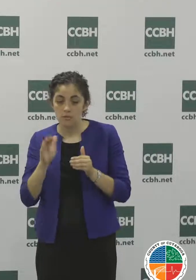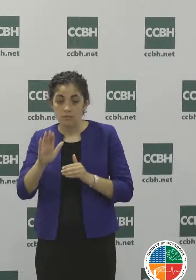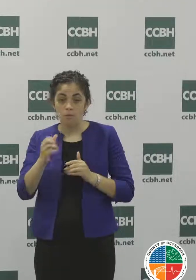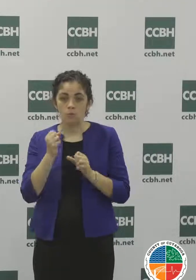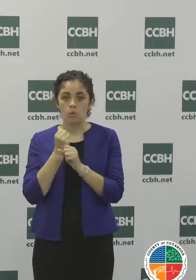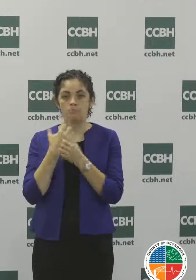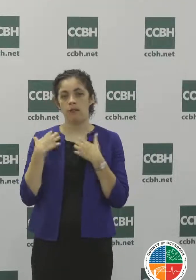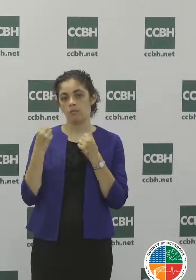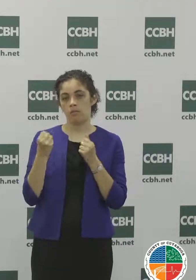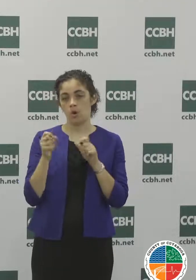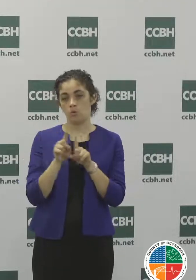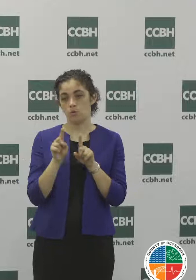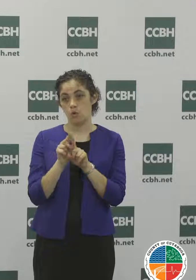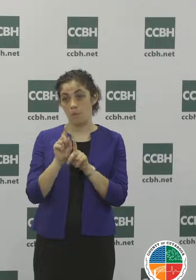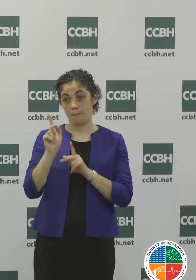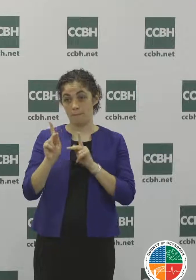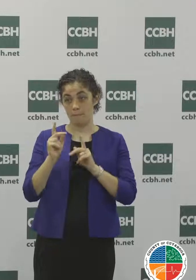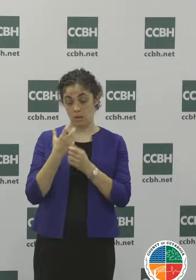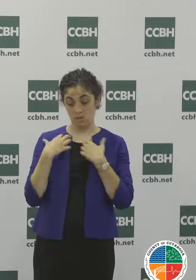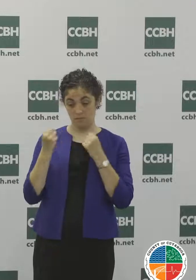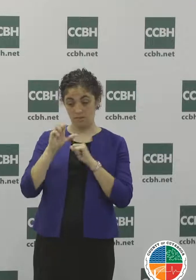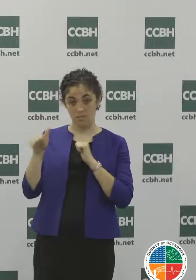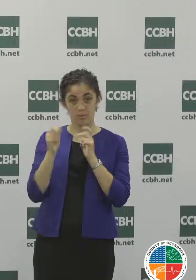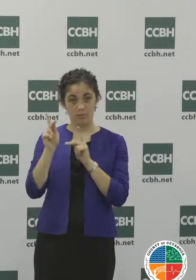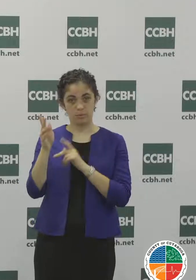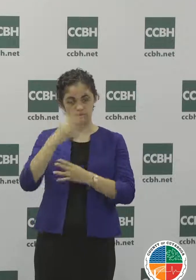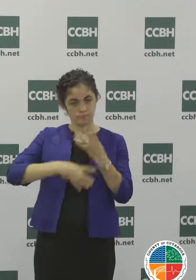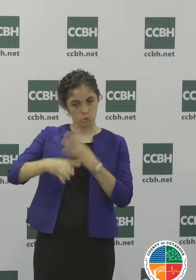health and the health of others.